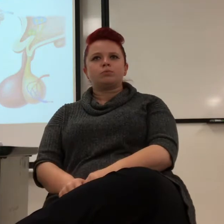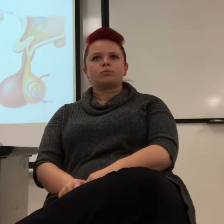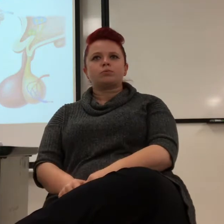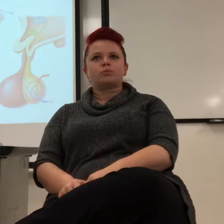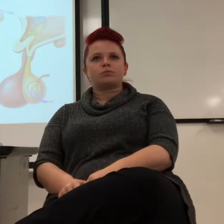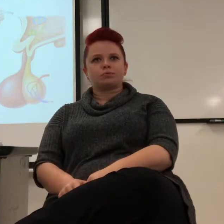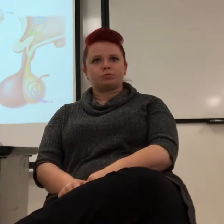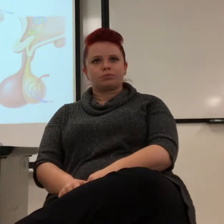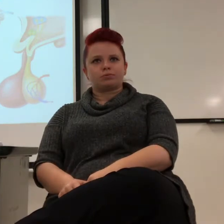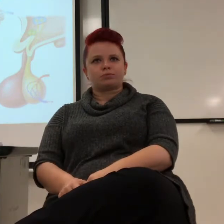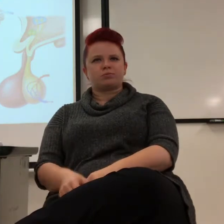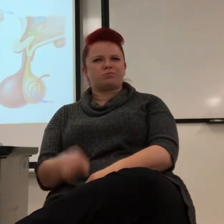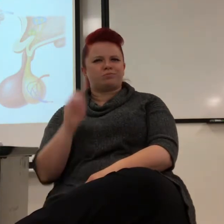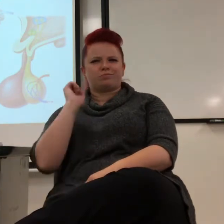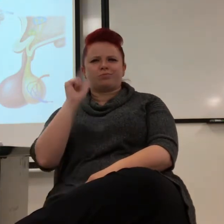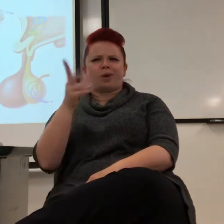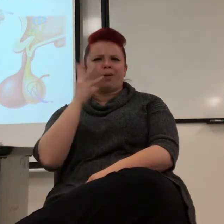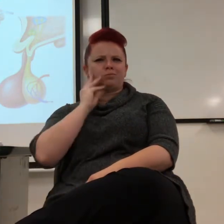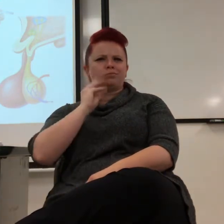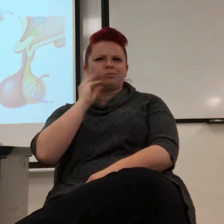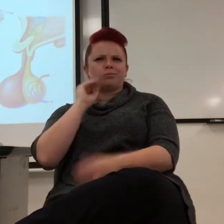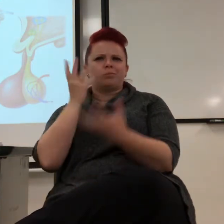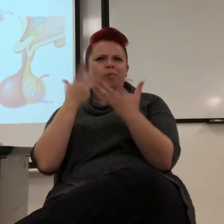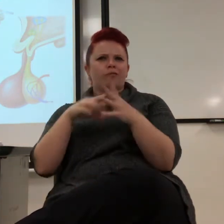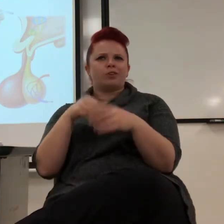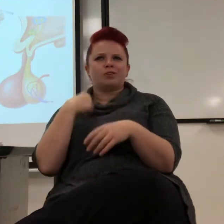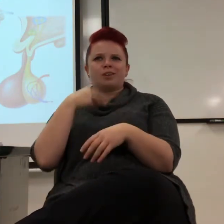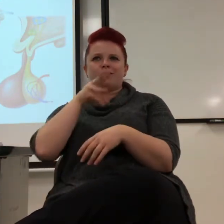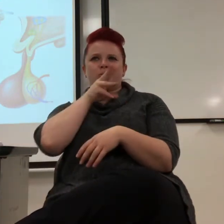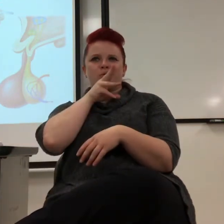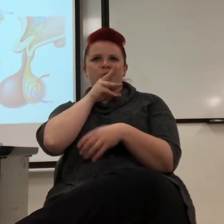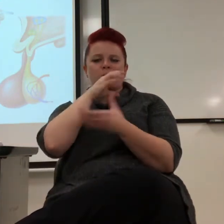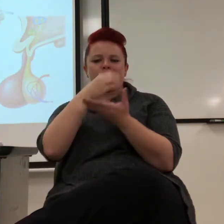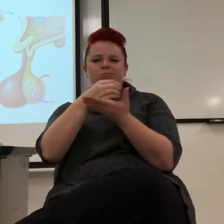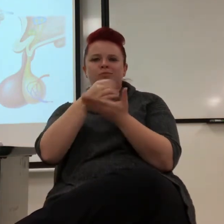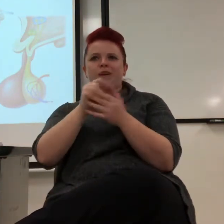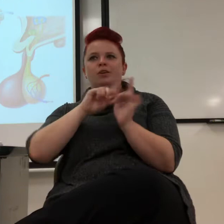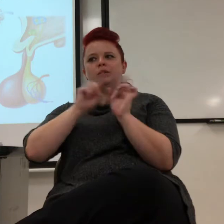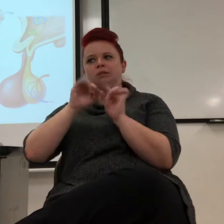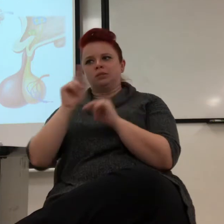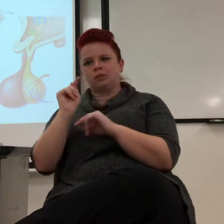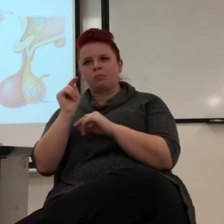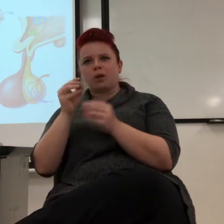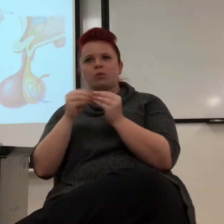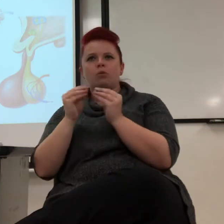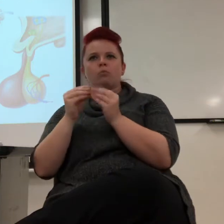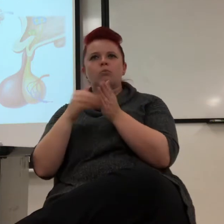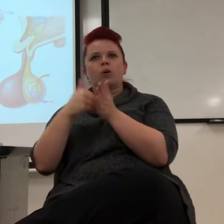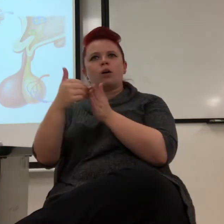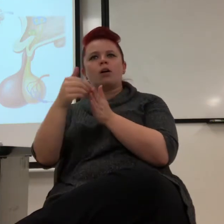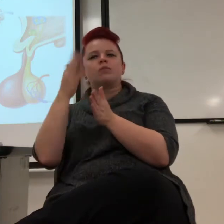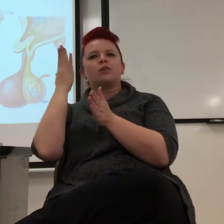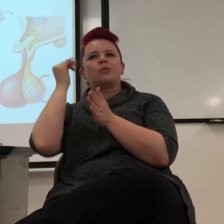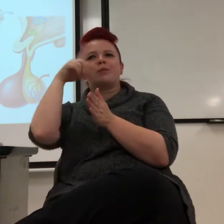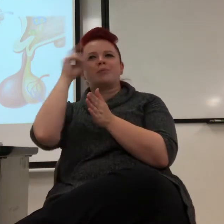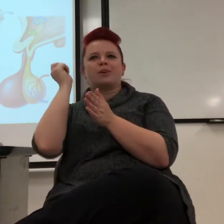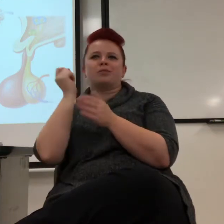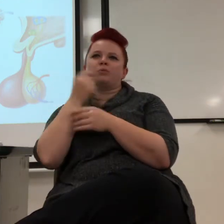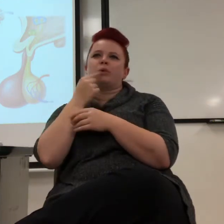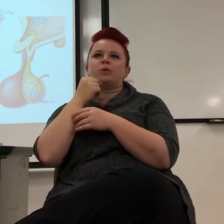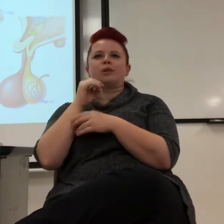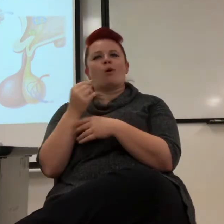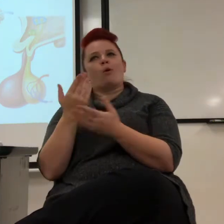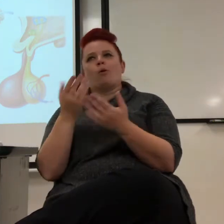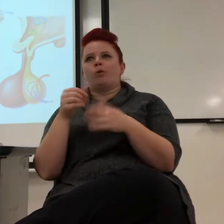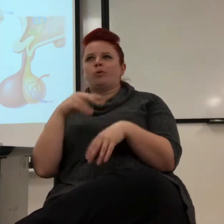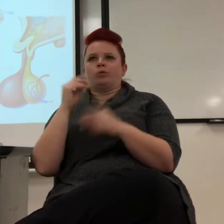And we've all experienced that, right? Drink a bottle of water and it makes you go more because, well, basically, we always say, it goes right through me.